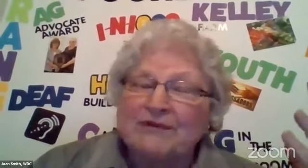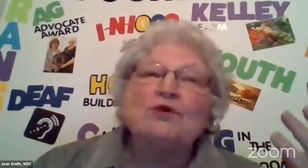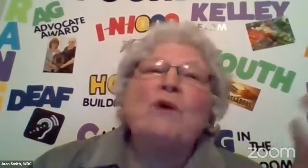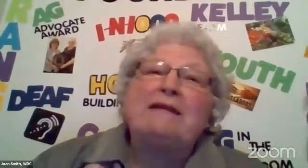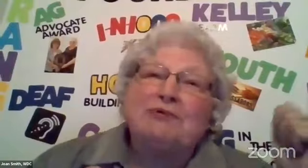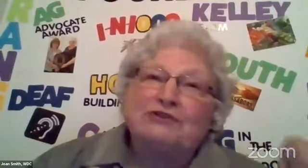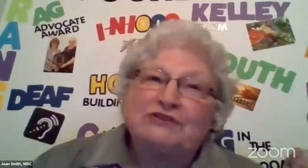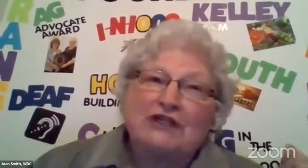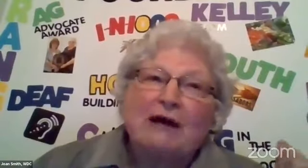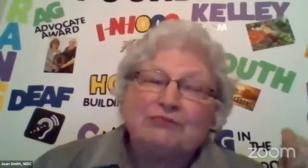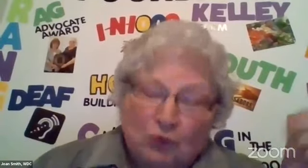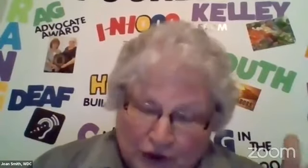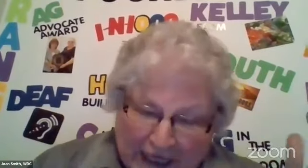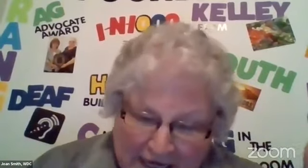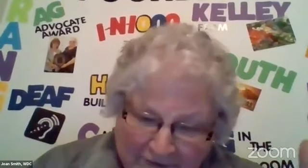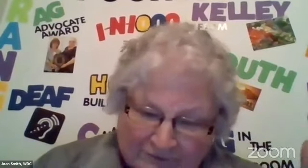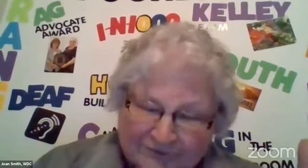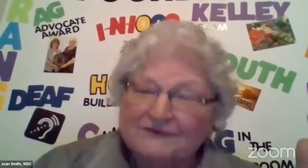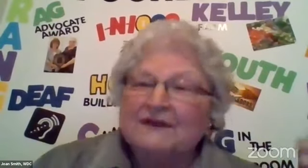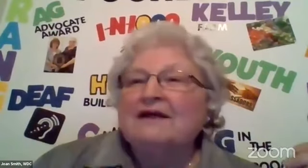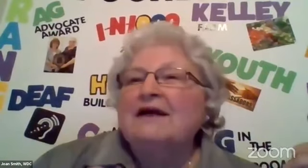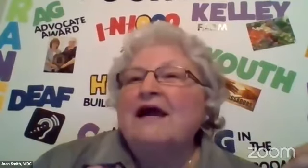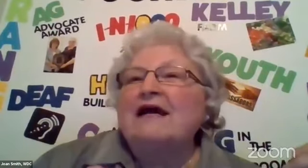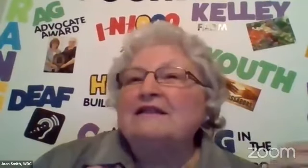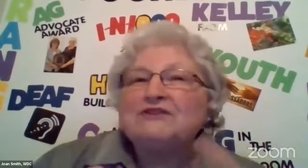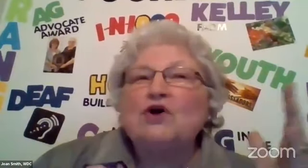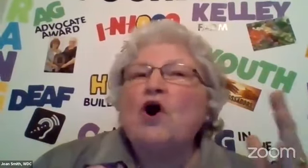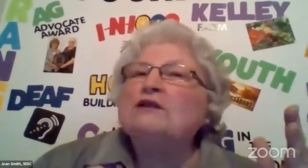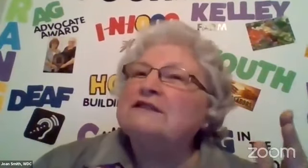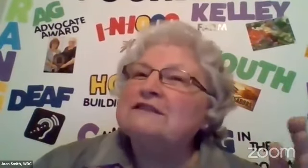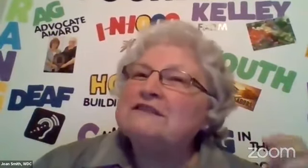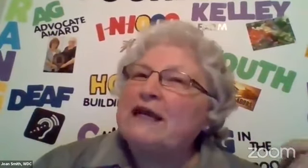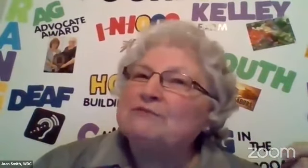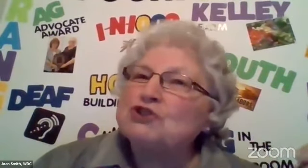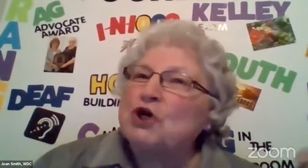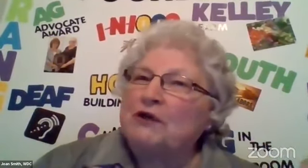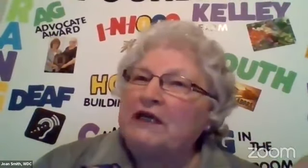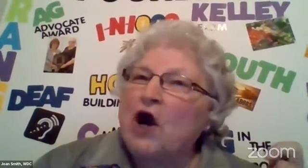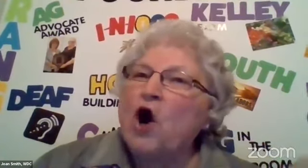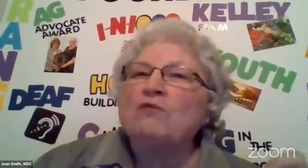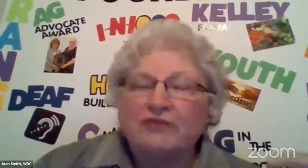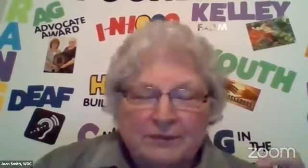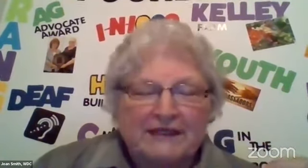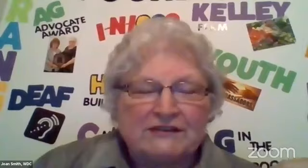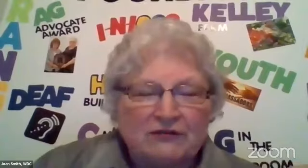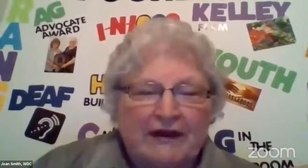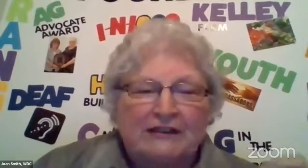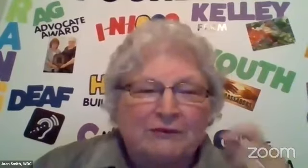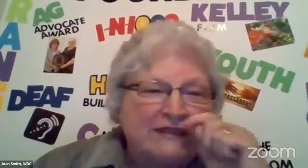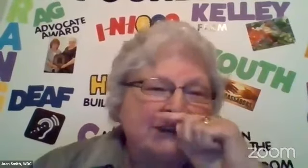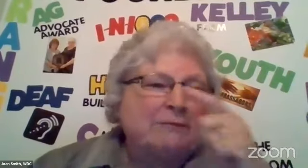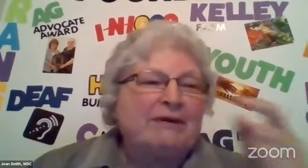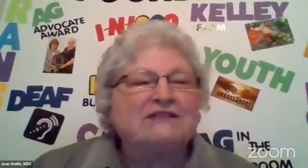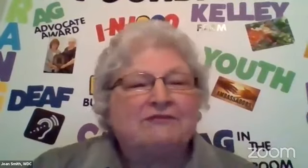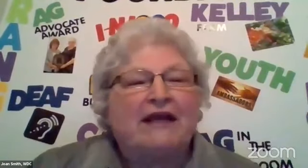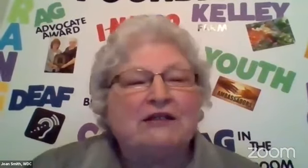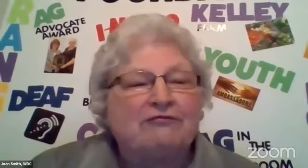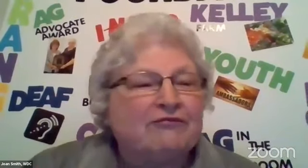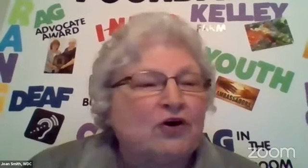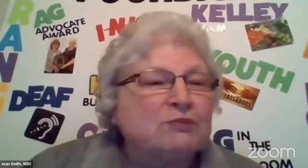The wipers stopped working. And this is all in the same journey home from Pennsylvania. We think the Pennsylvania folks